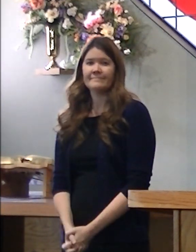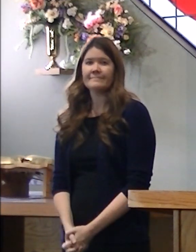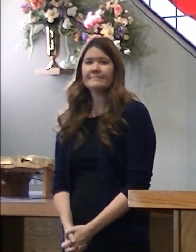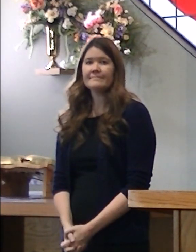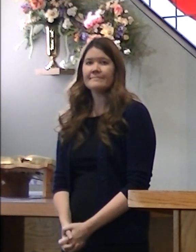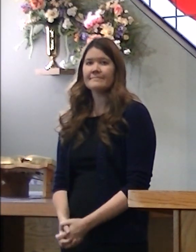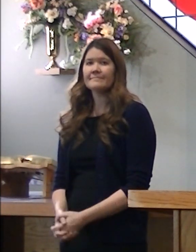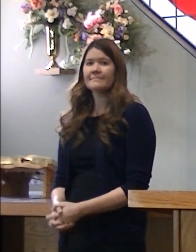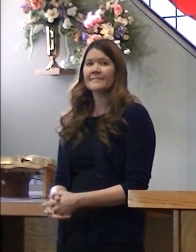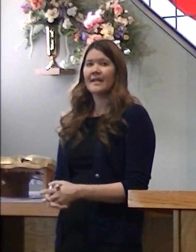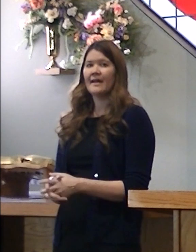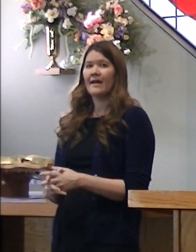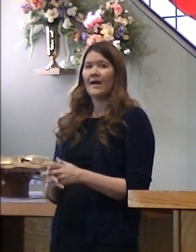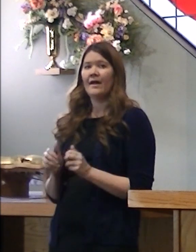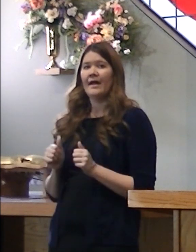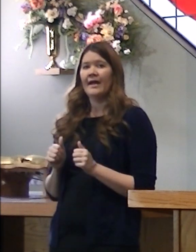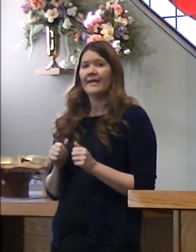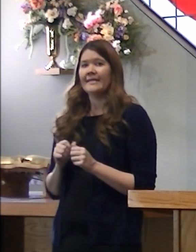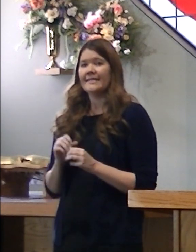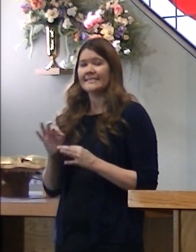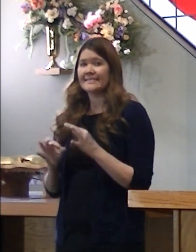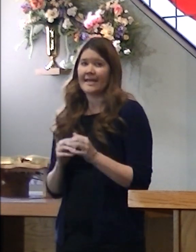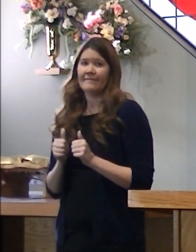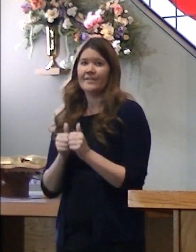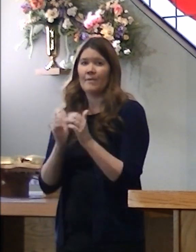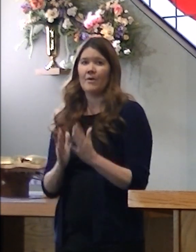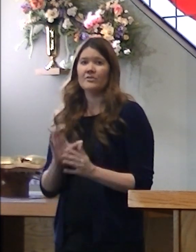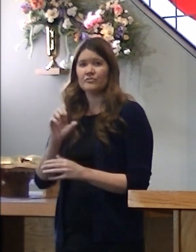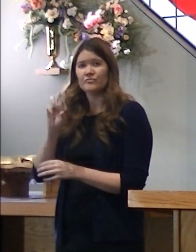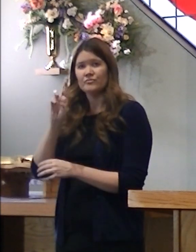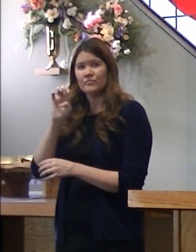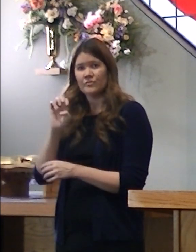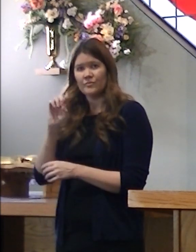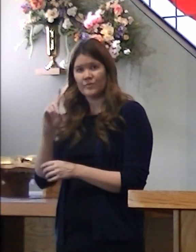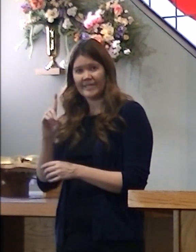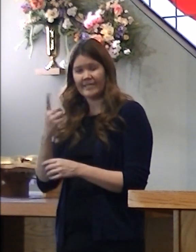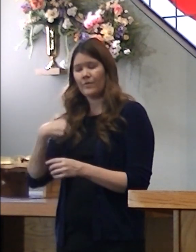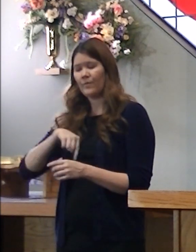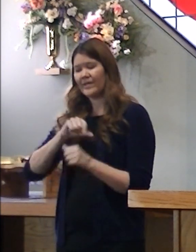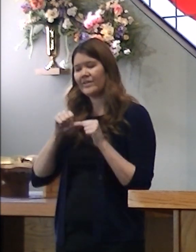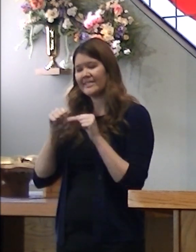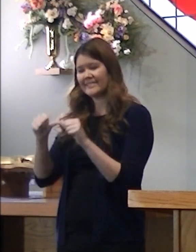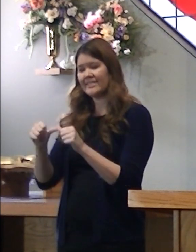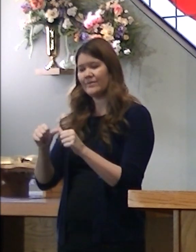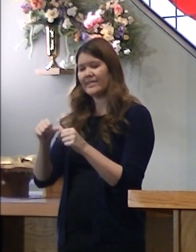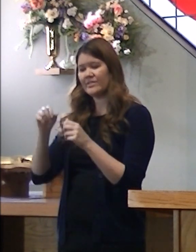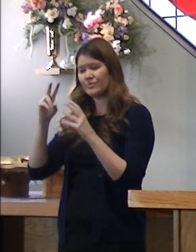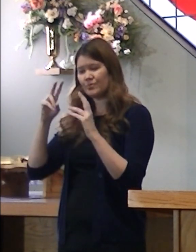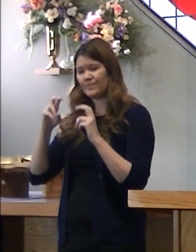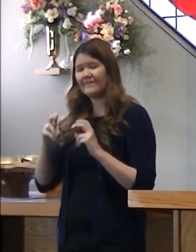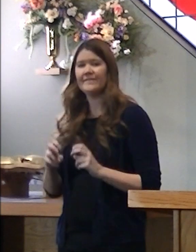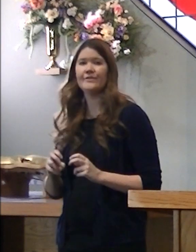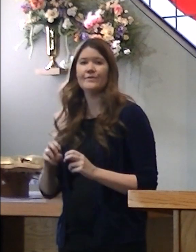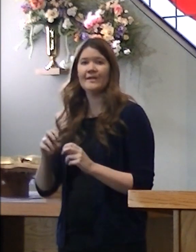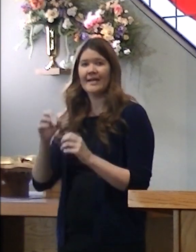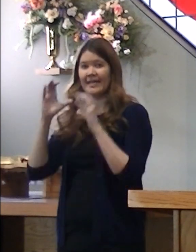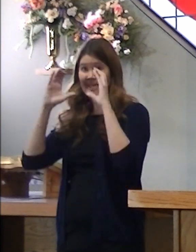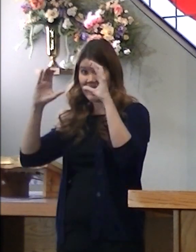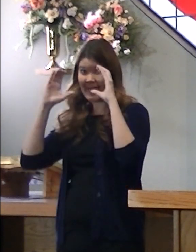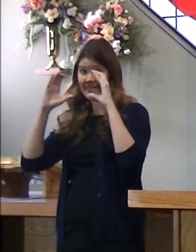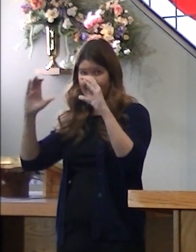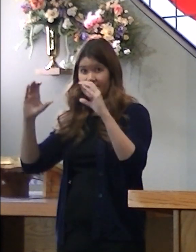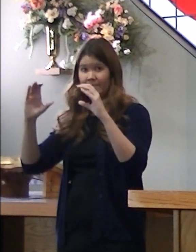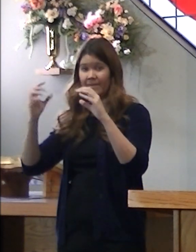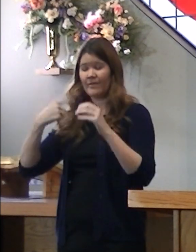In place of the Apostles' Creed, we are continuing to review the Catechism, and tonight our review is of the